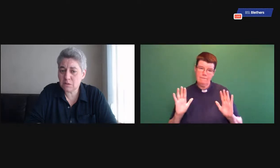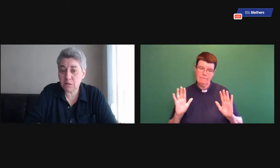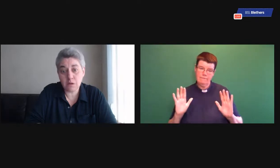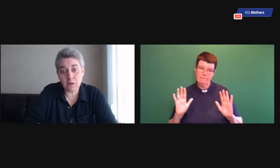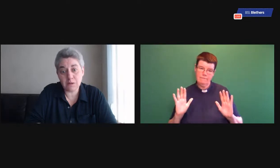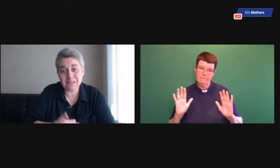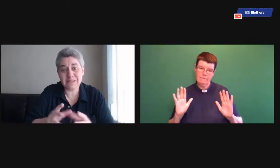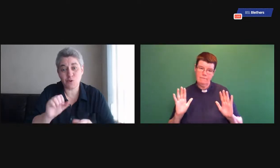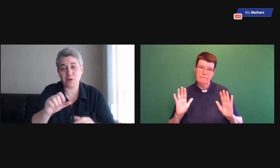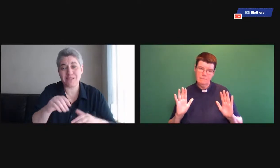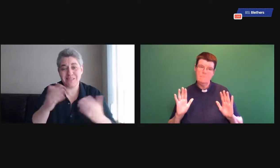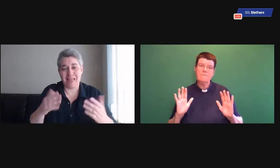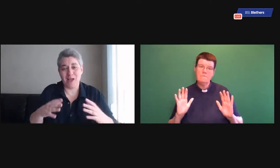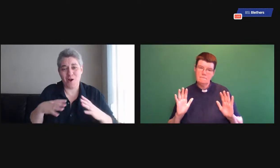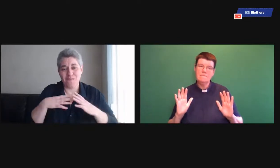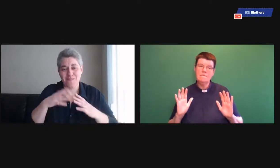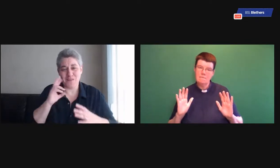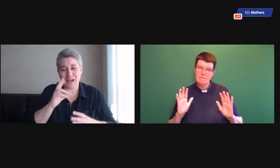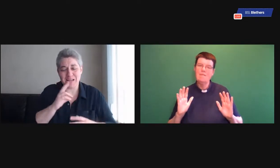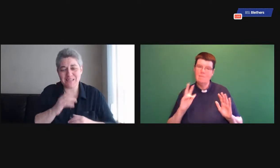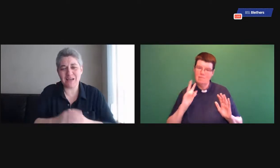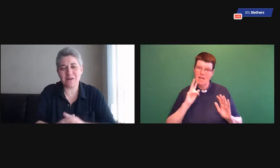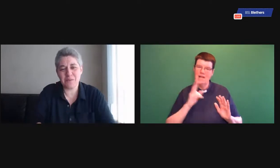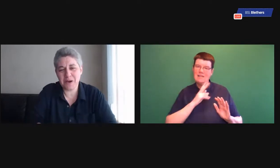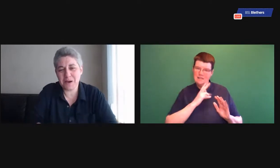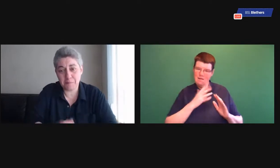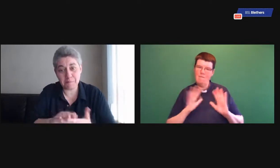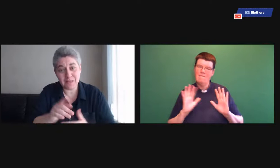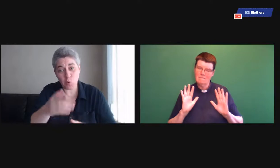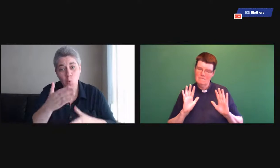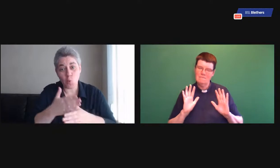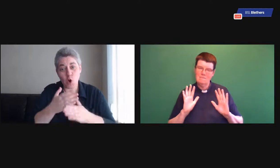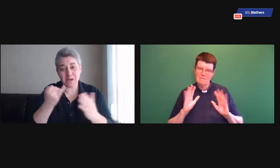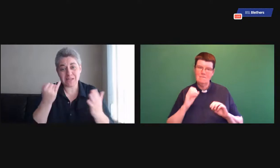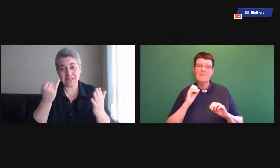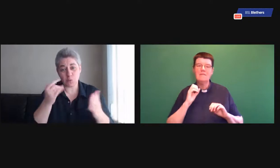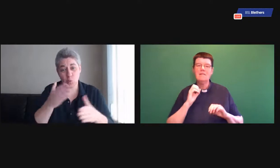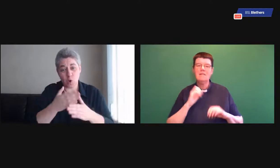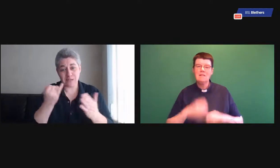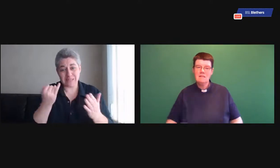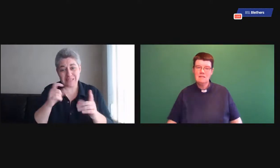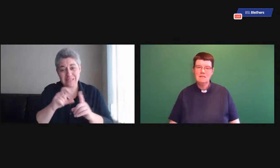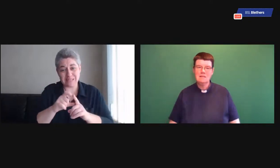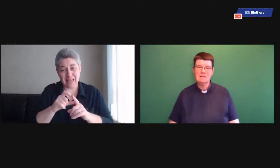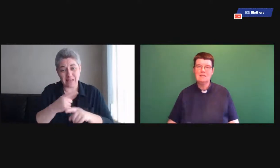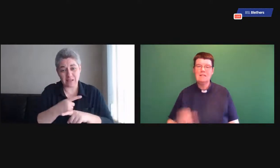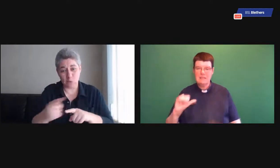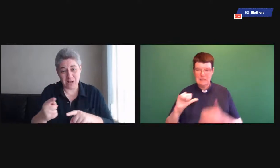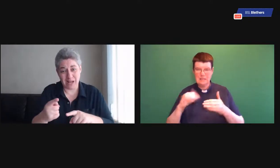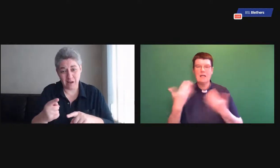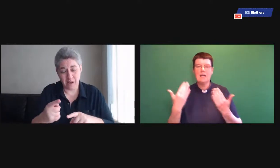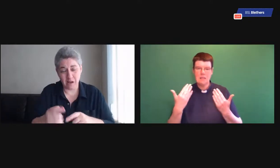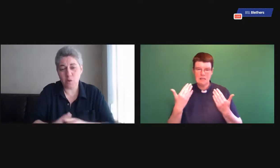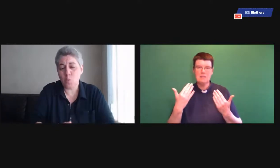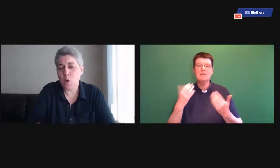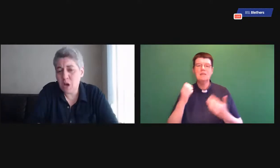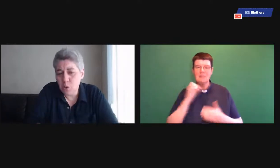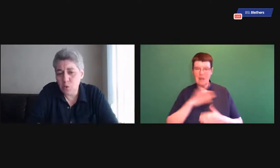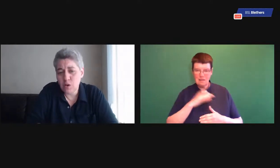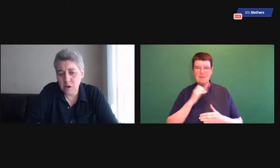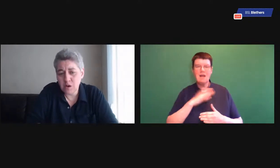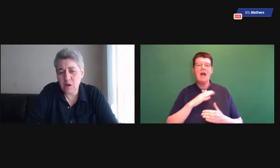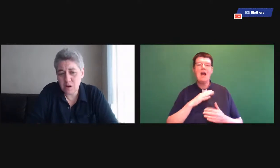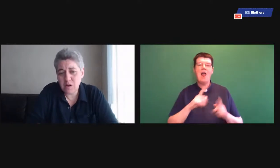a Friday, that's my day off. Oh, so you have a day off on a Friday? Yes. So you work 6 days a week?